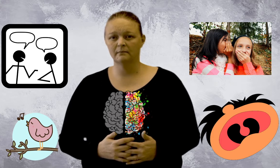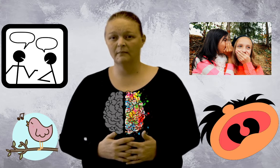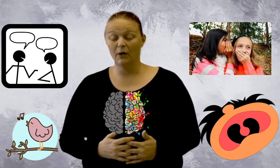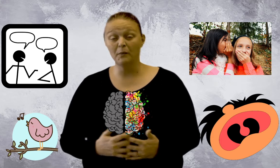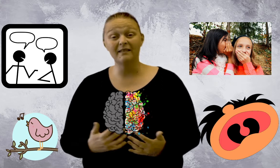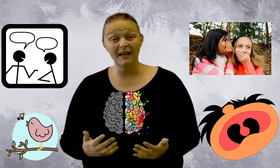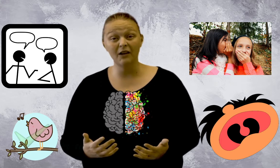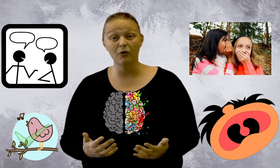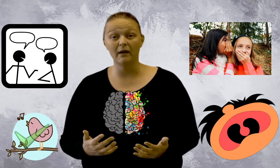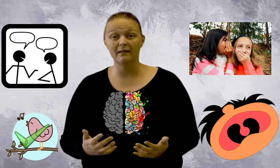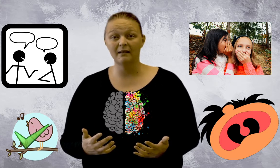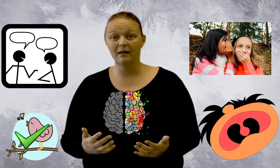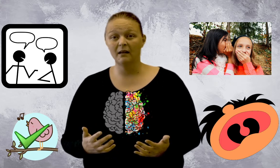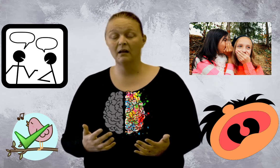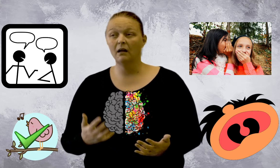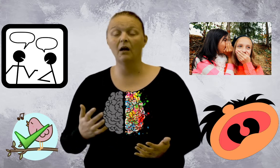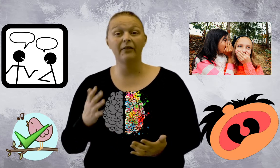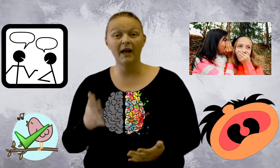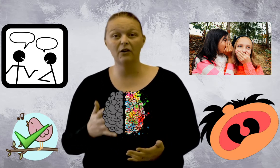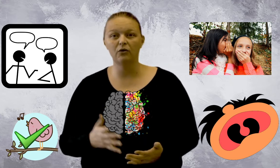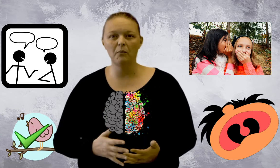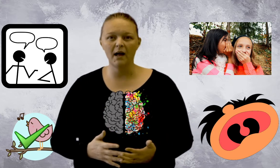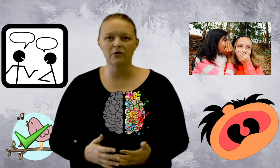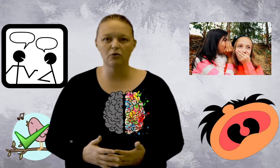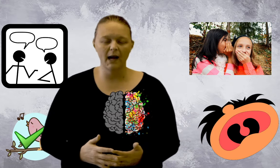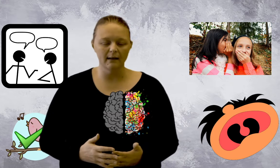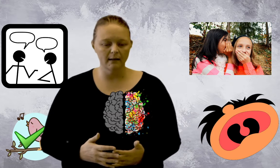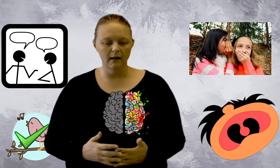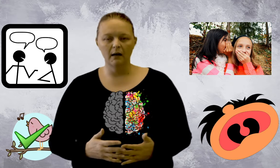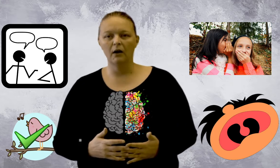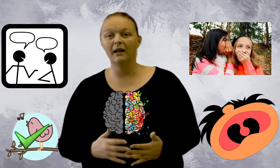That was my singing voice. Oh, thank you so much, great. Okay, let's